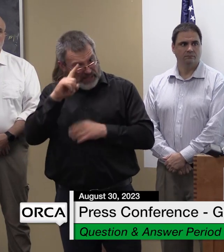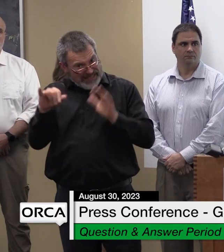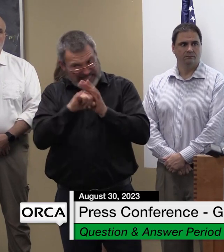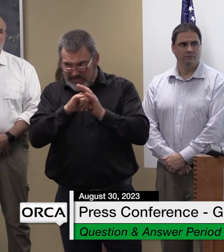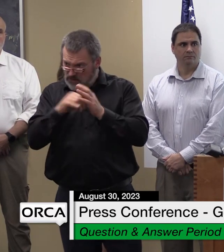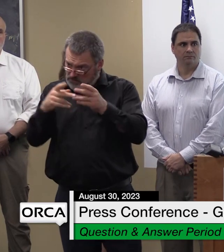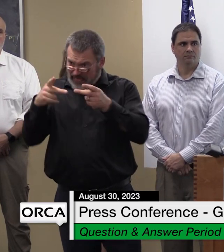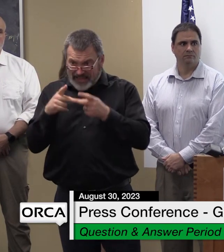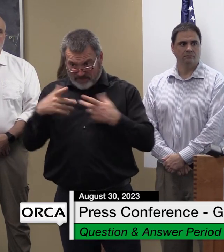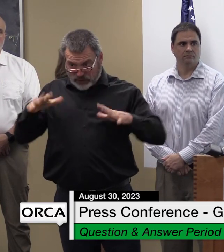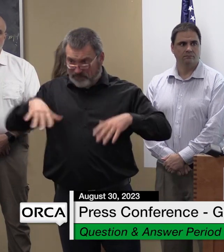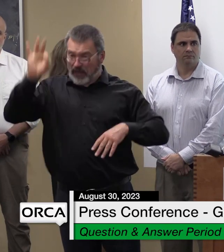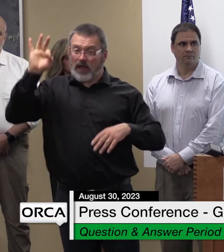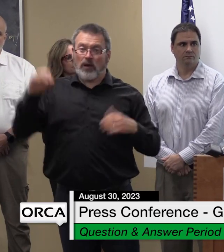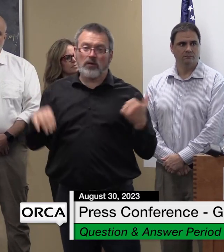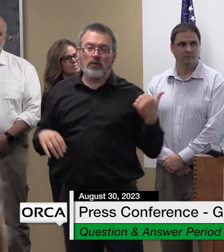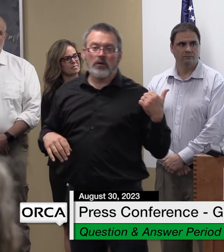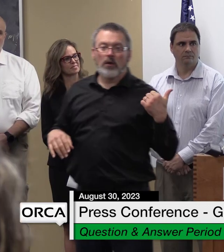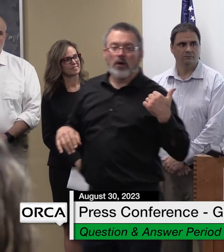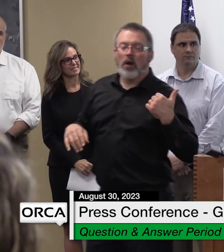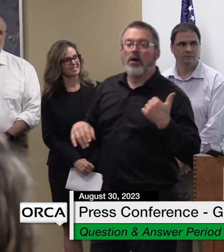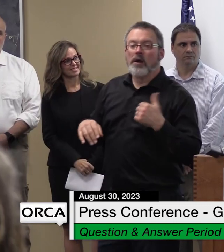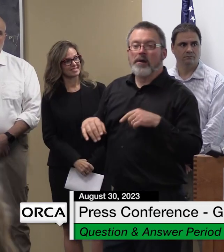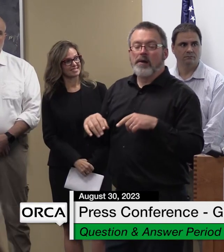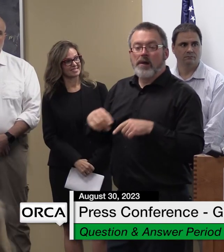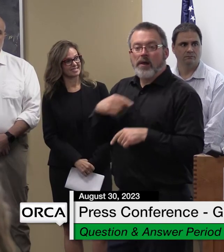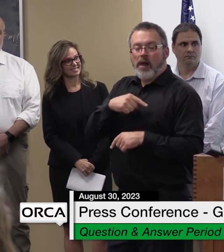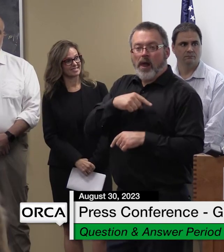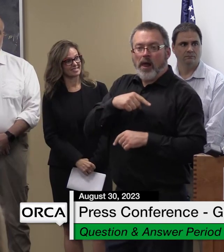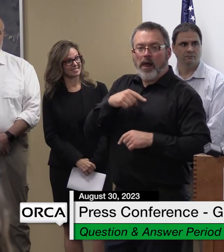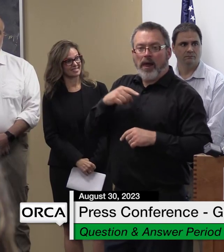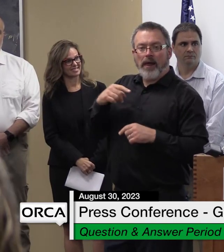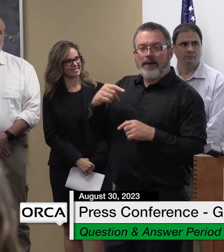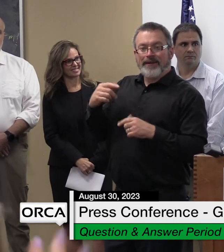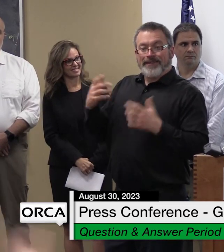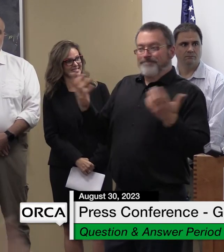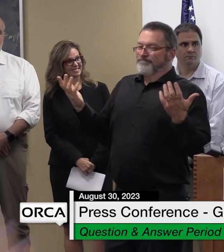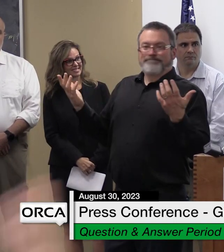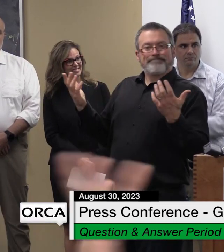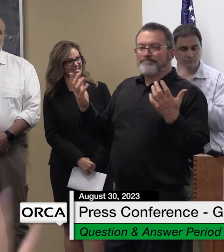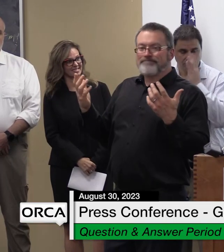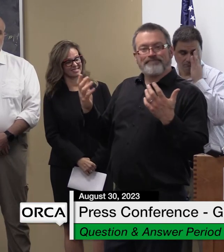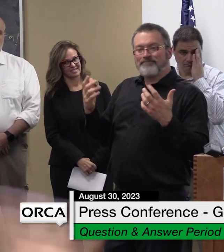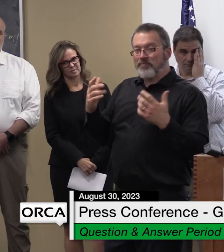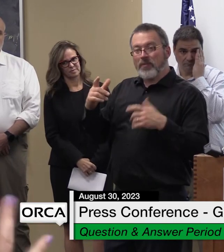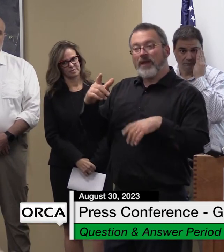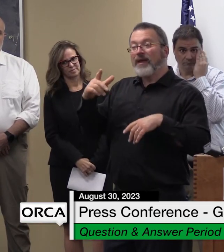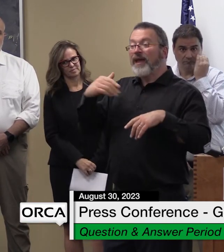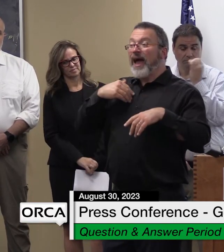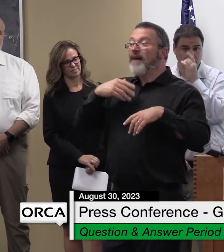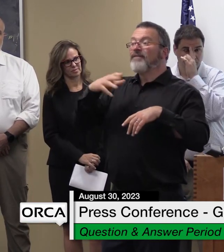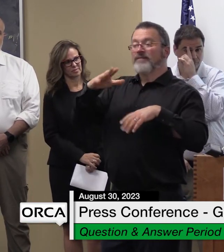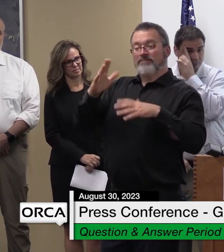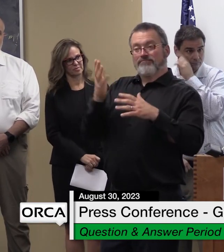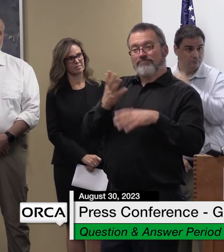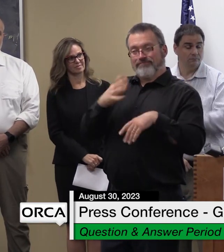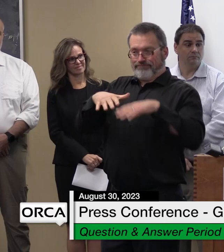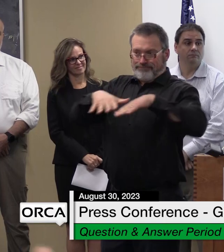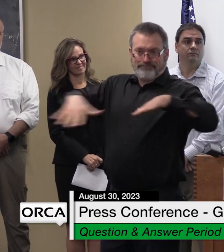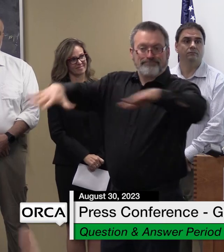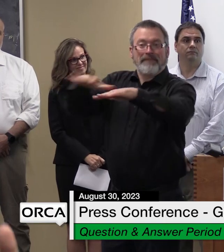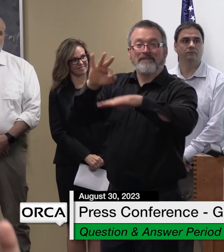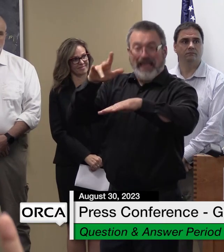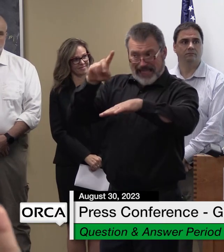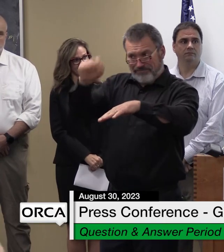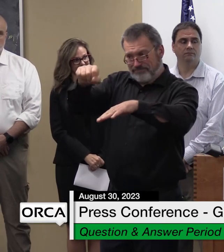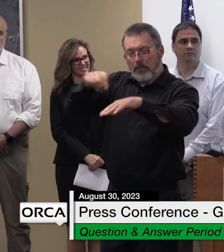nothing specifically right now. And if you think about it, if it's open field, think about all the infrastructure you have. Anybody who's built a house, you know how long it